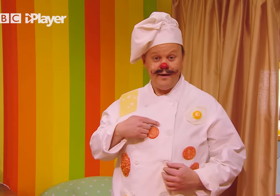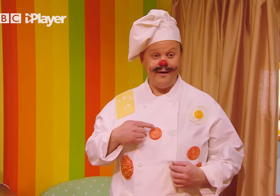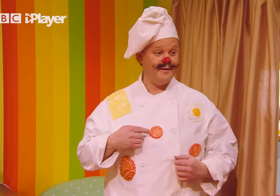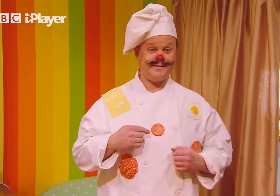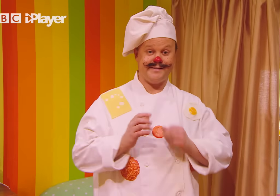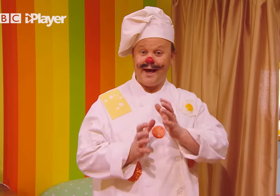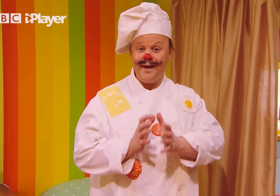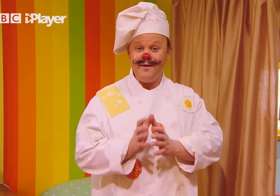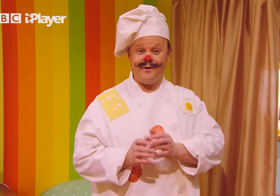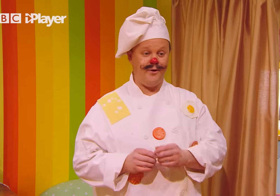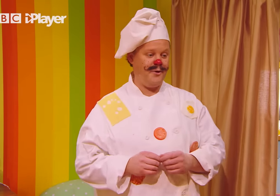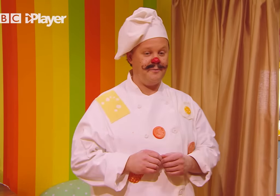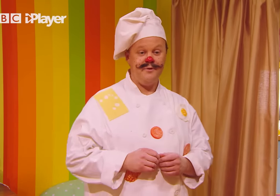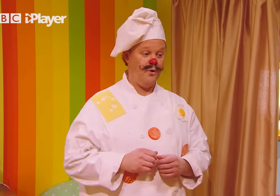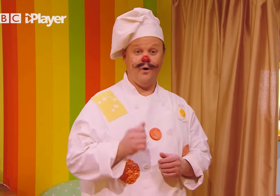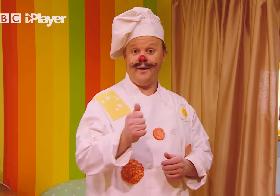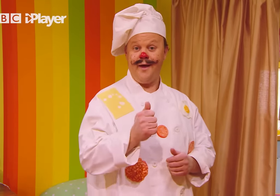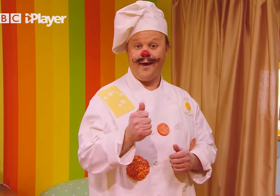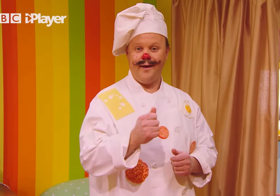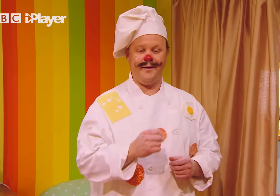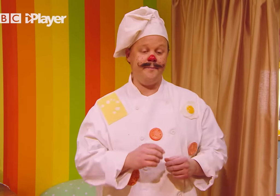A sign? Okay.